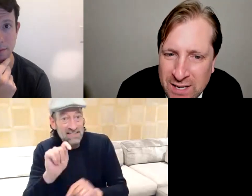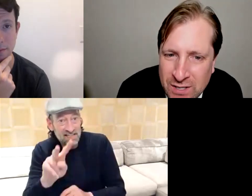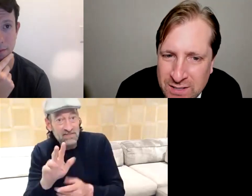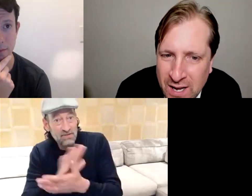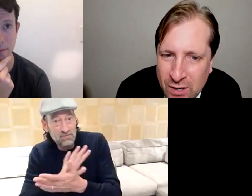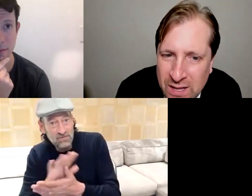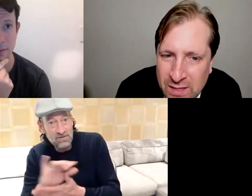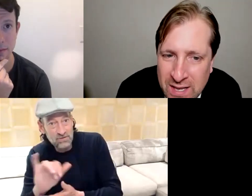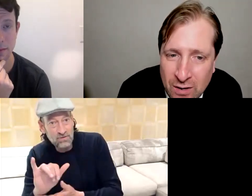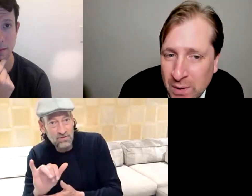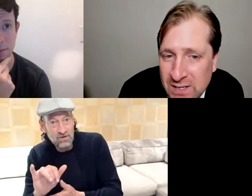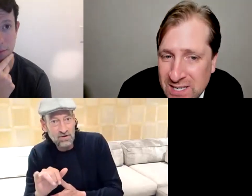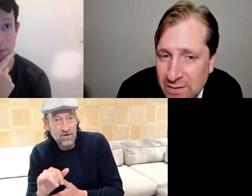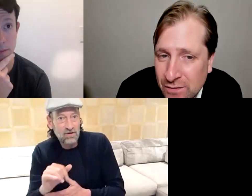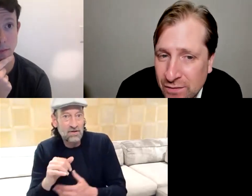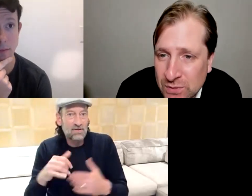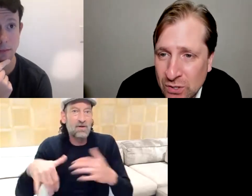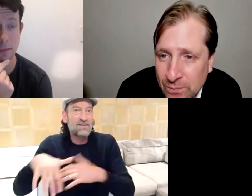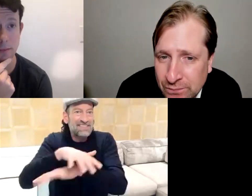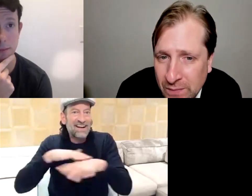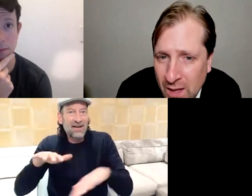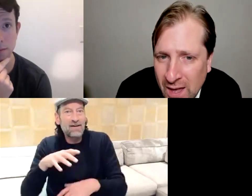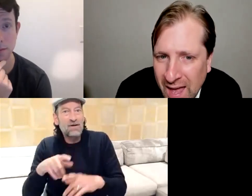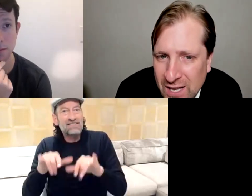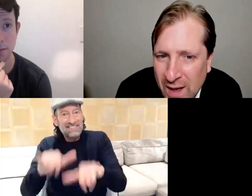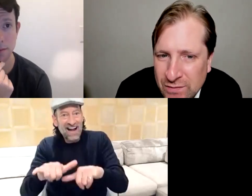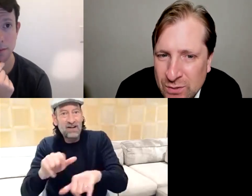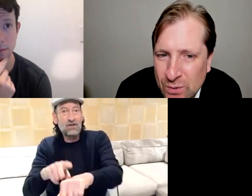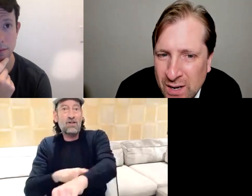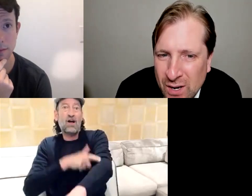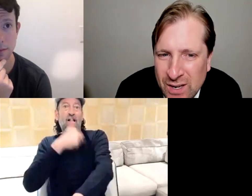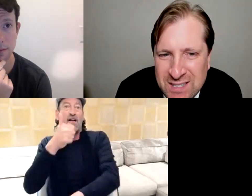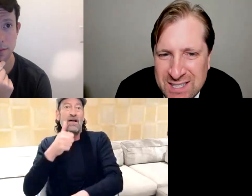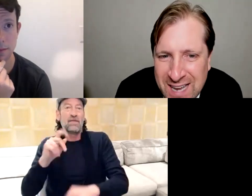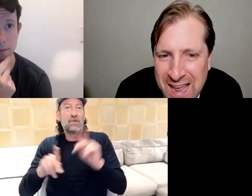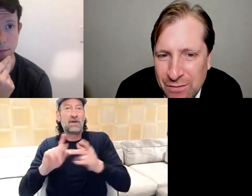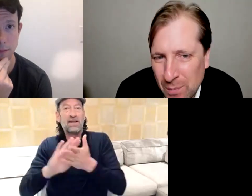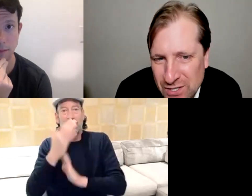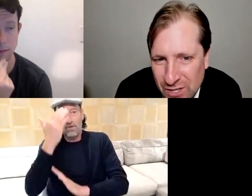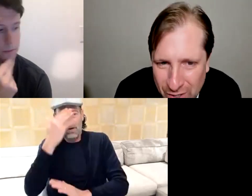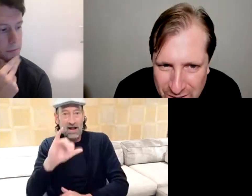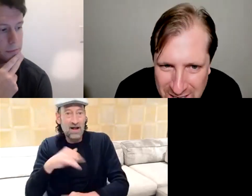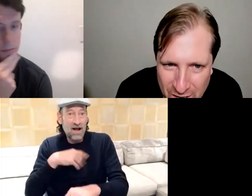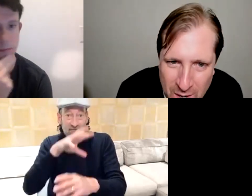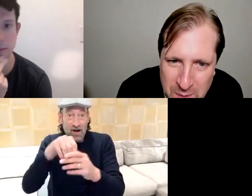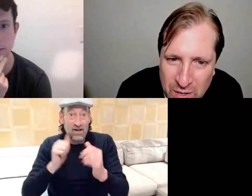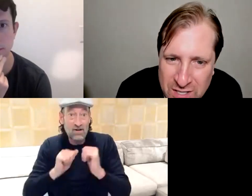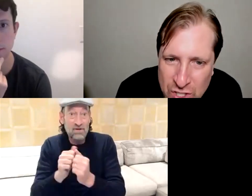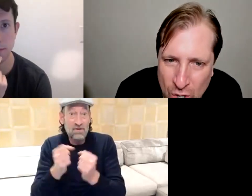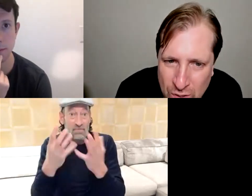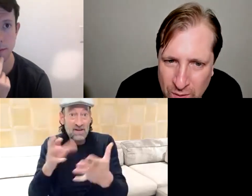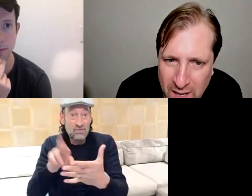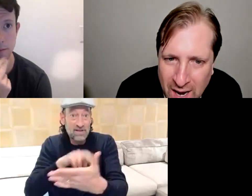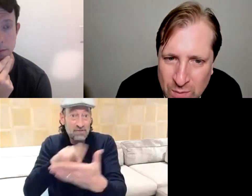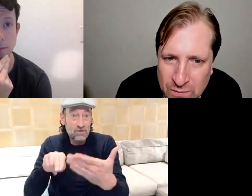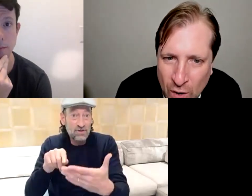Los Angeles, not only in theater, but in TV and film too. And you have to stay for much longer than a year and people get to